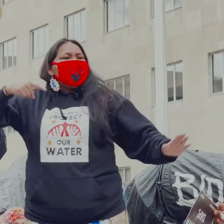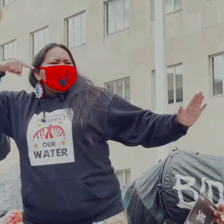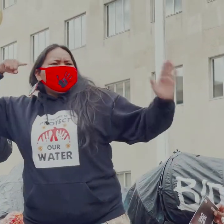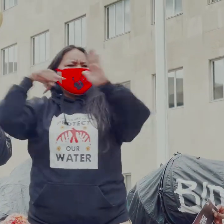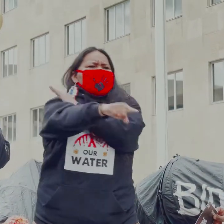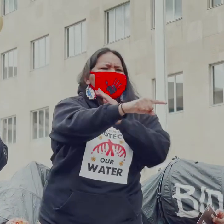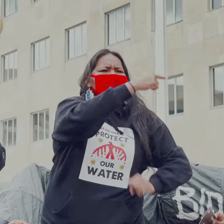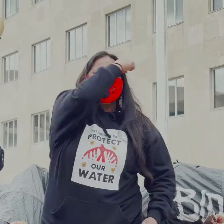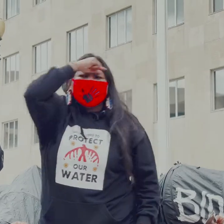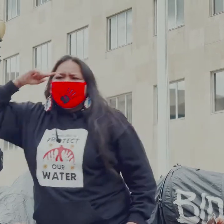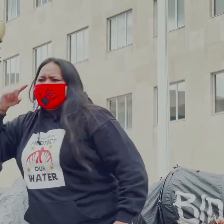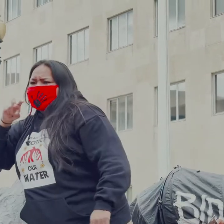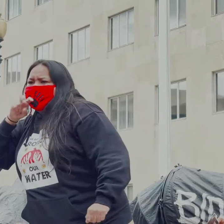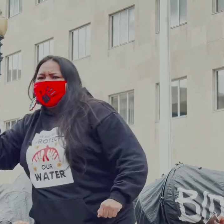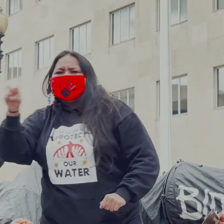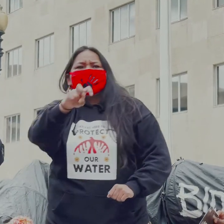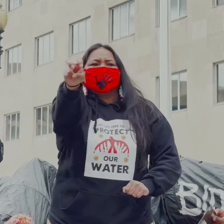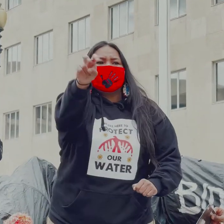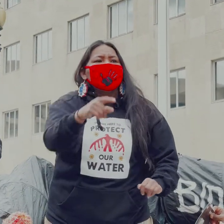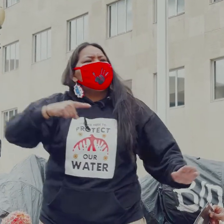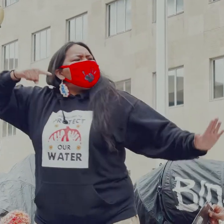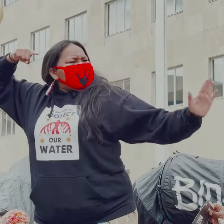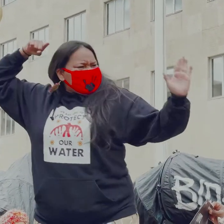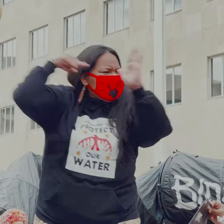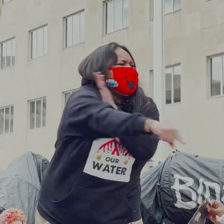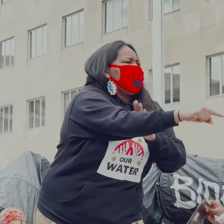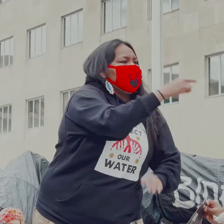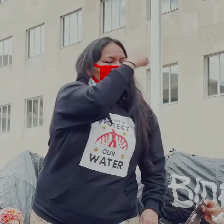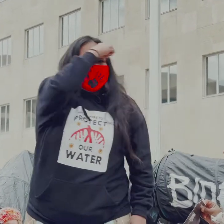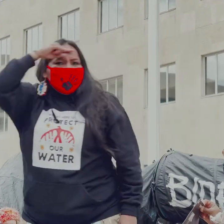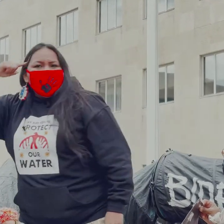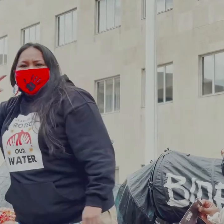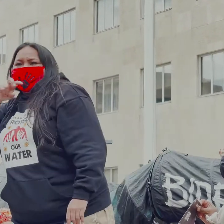Kill the black snake. Kill the black snake. Kill the black